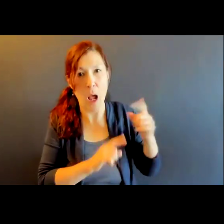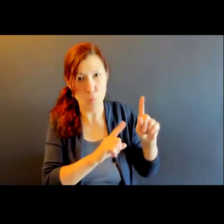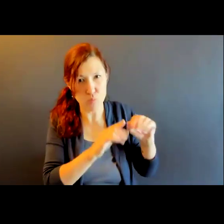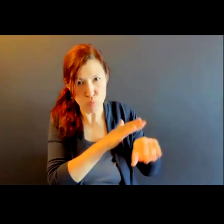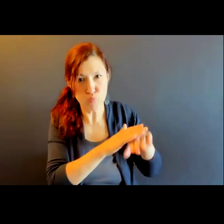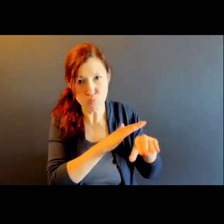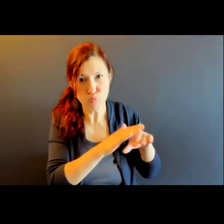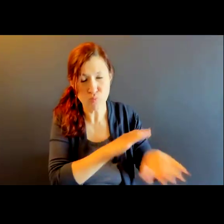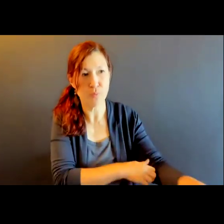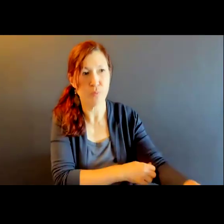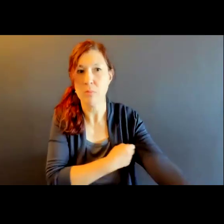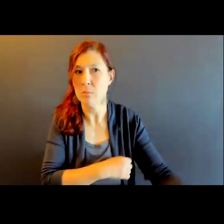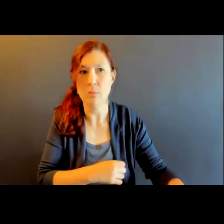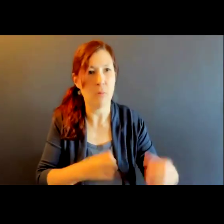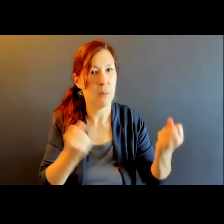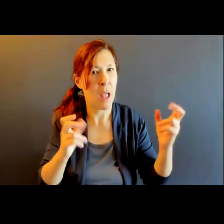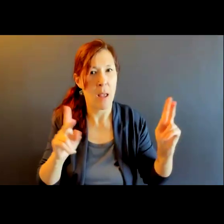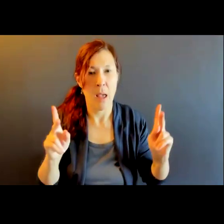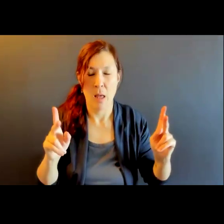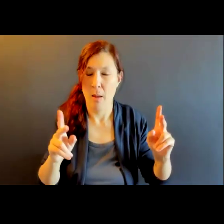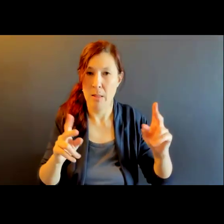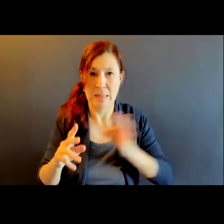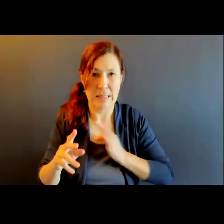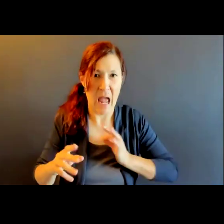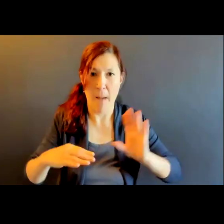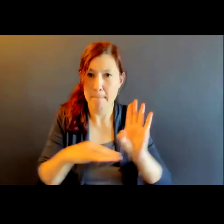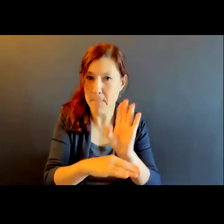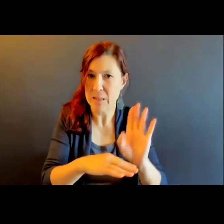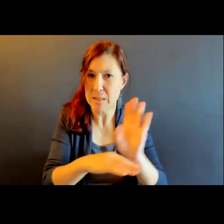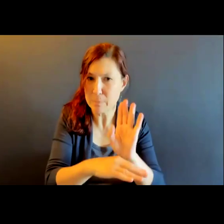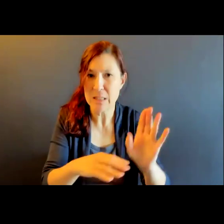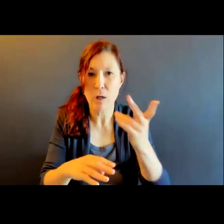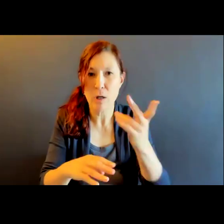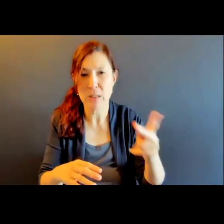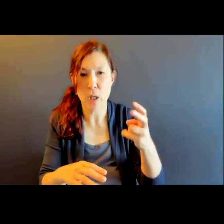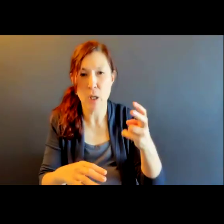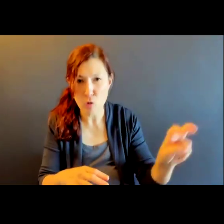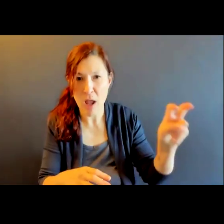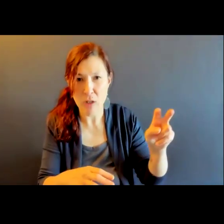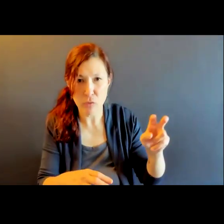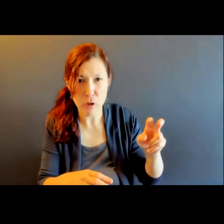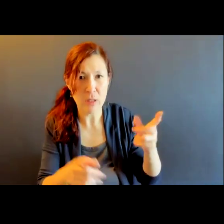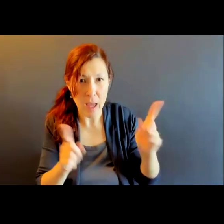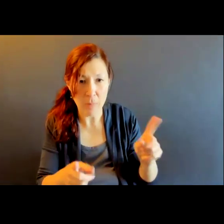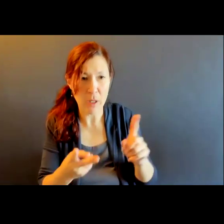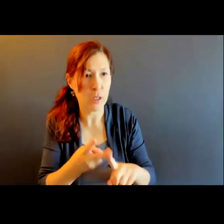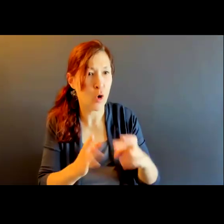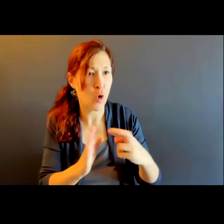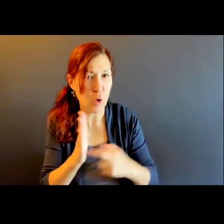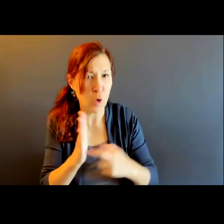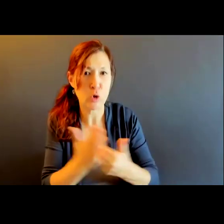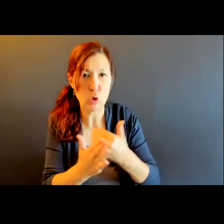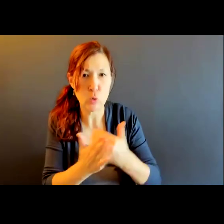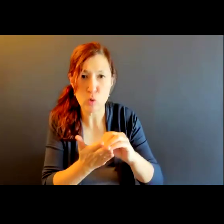really busy. Lots of transfers, changes of addresses, and new registrations. So just big thank you to the welcome staff. We